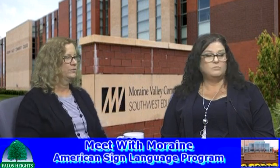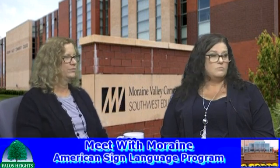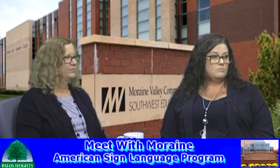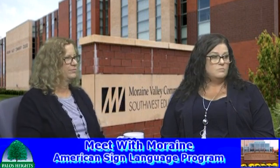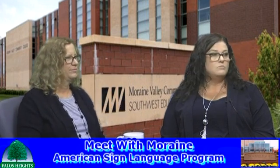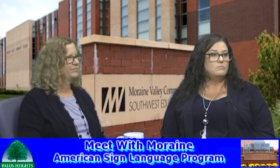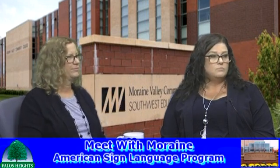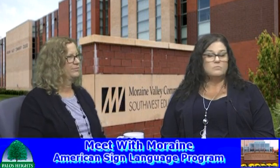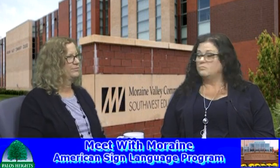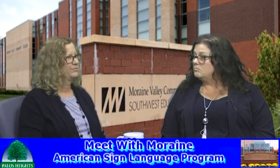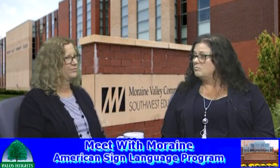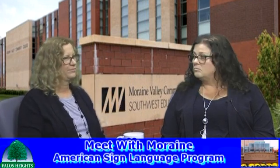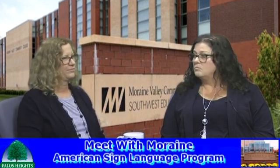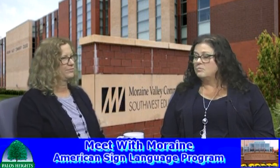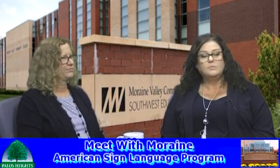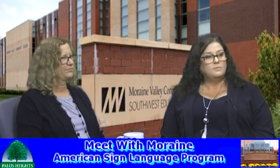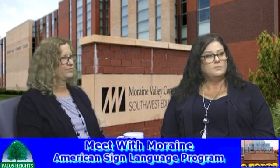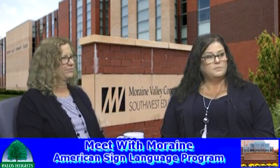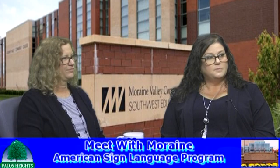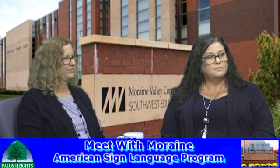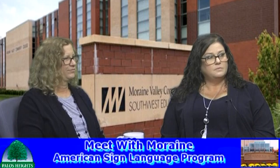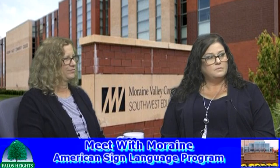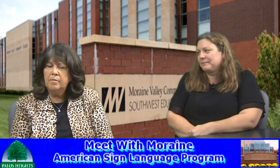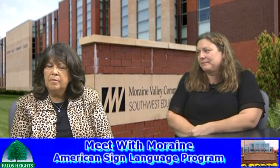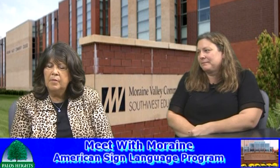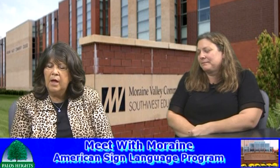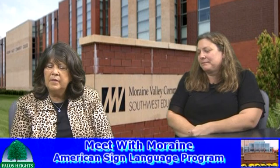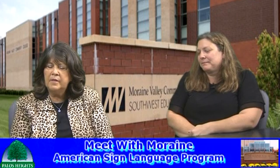and it helps them with their deaf children as well.